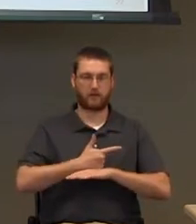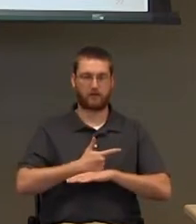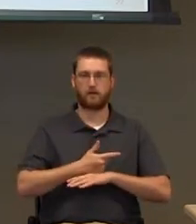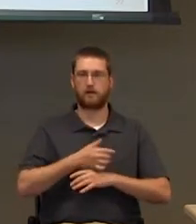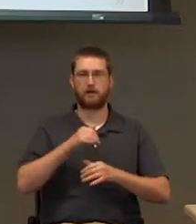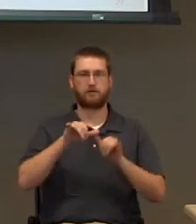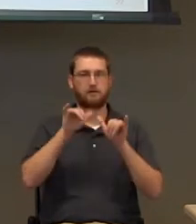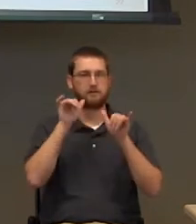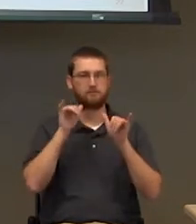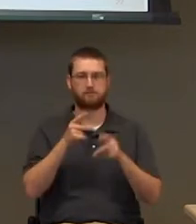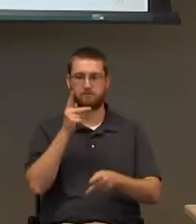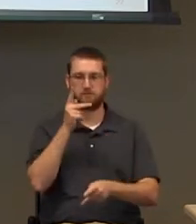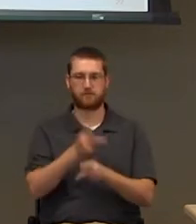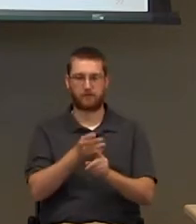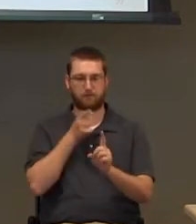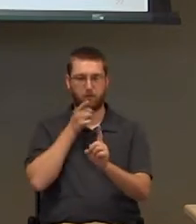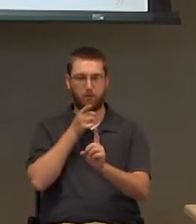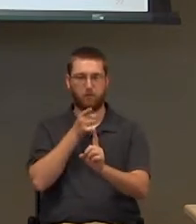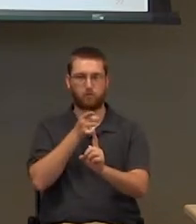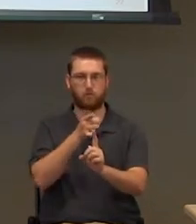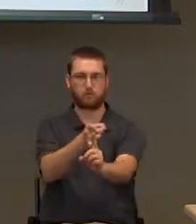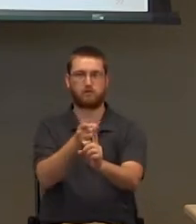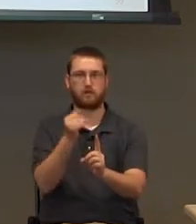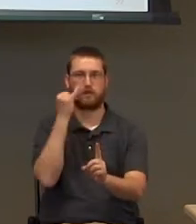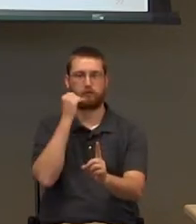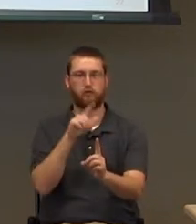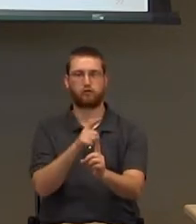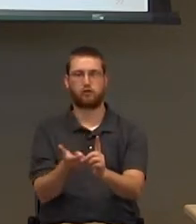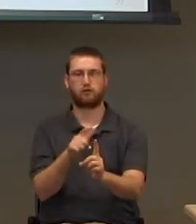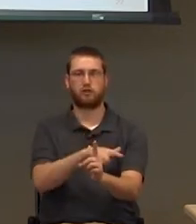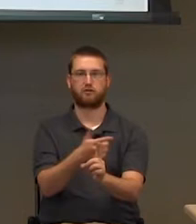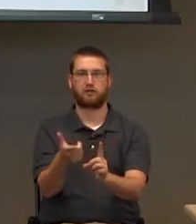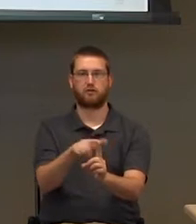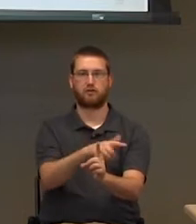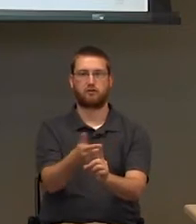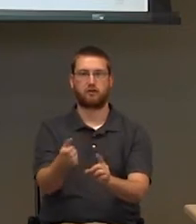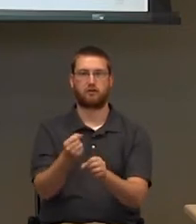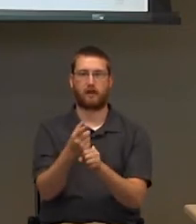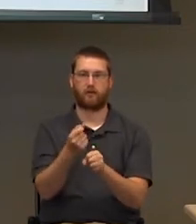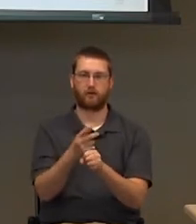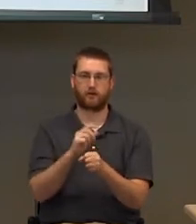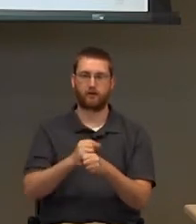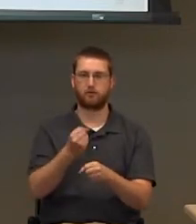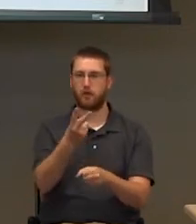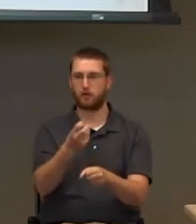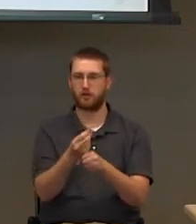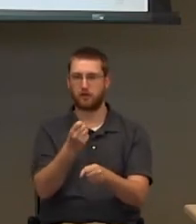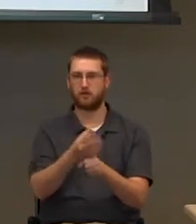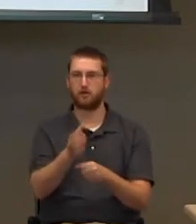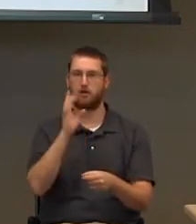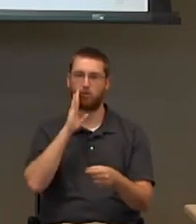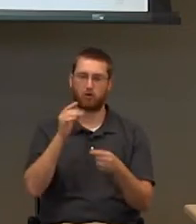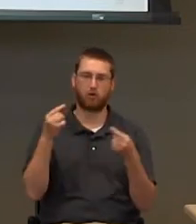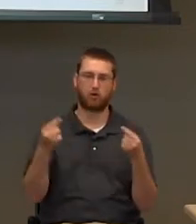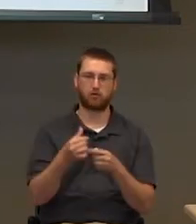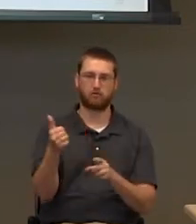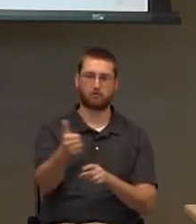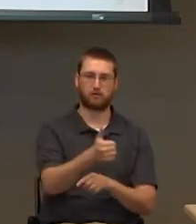stay the course. If you're flipping and flopping every other year or every year, you are going to do more harm to yourself than